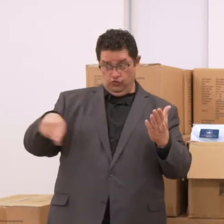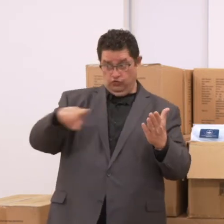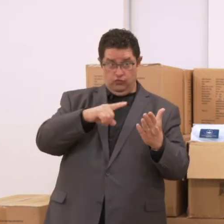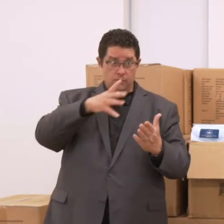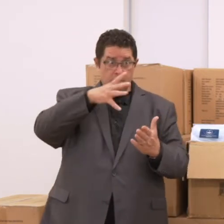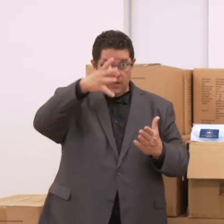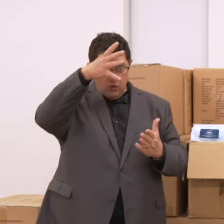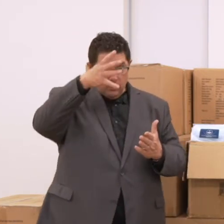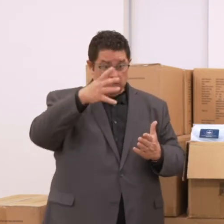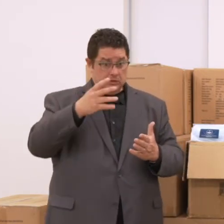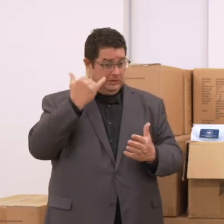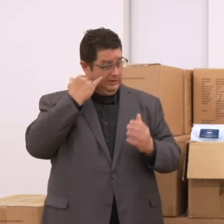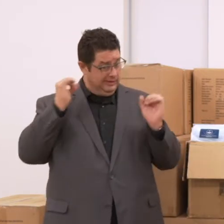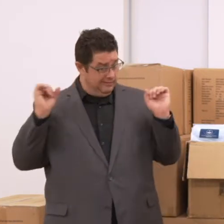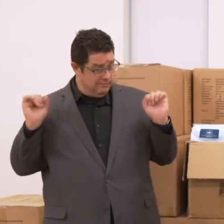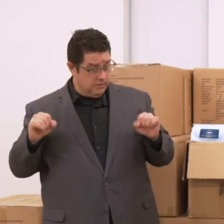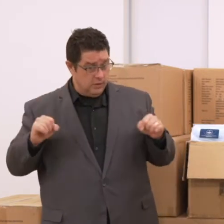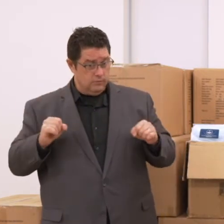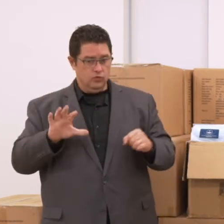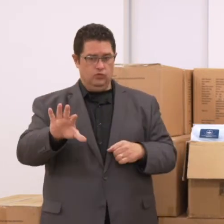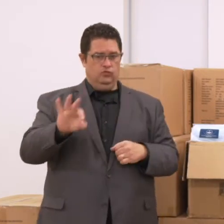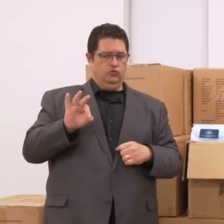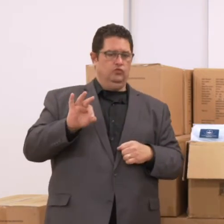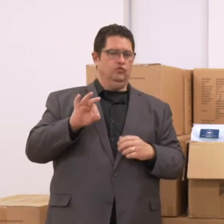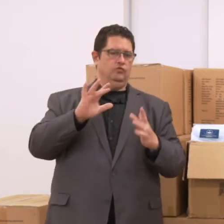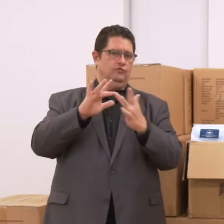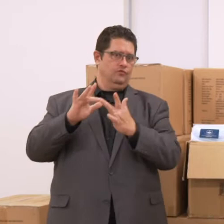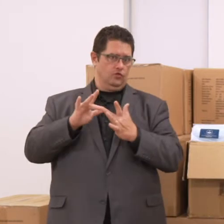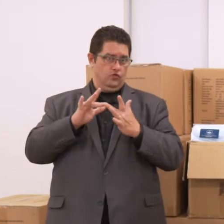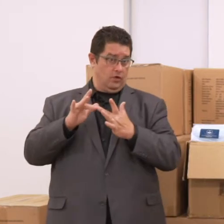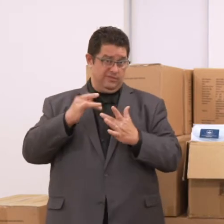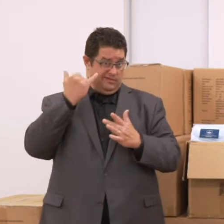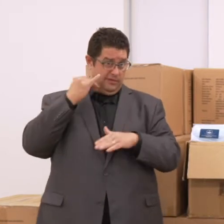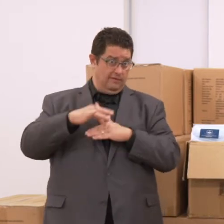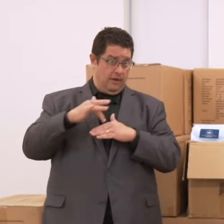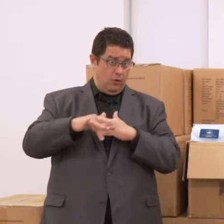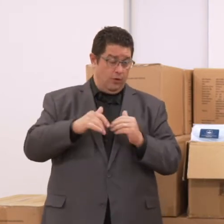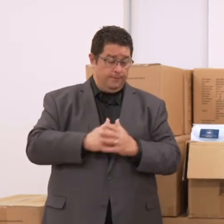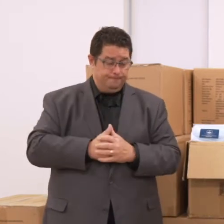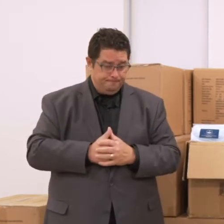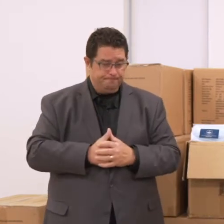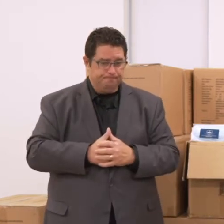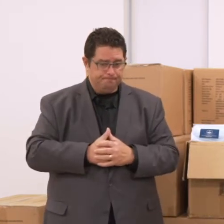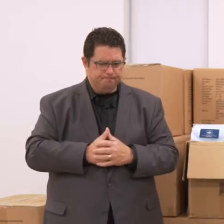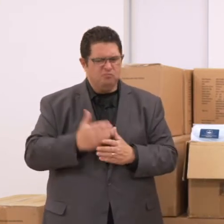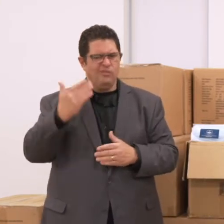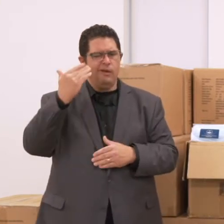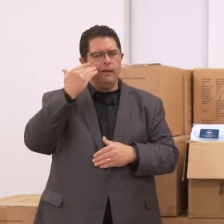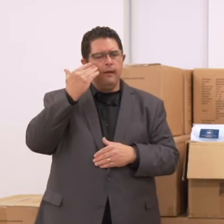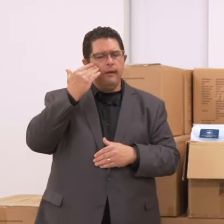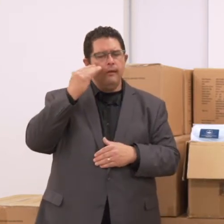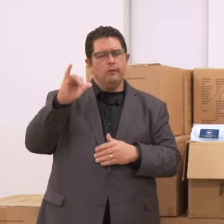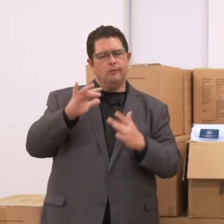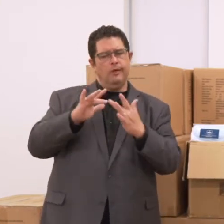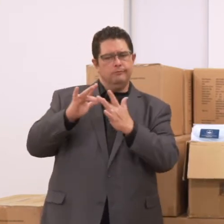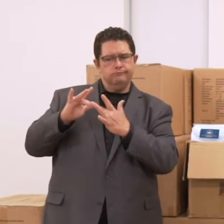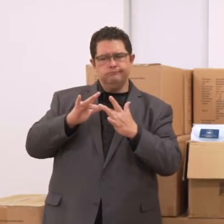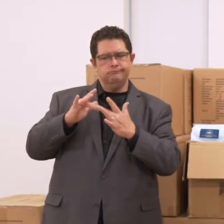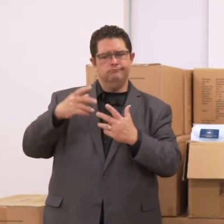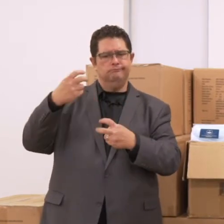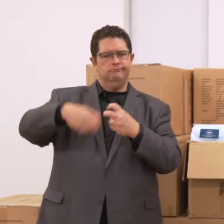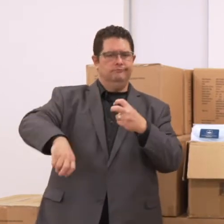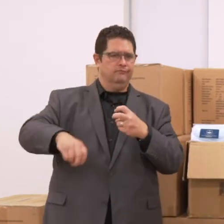that parents who can choose a virtual option if it's available. And I know that that virtual option will be difficult for